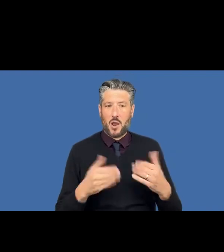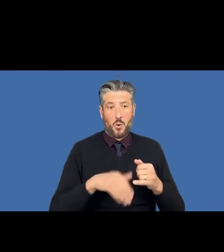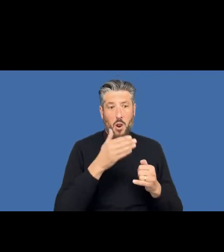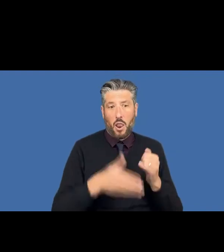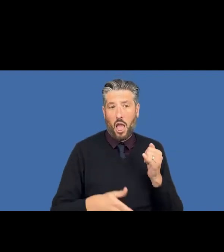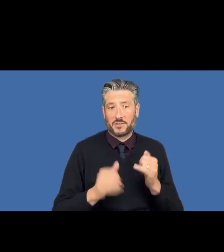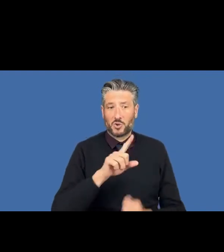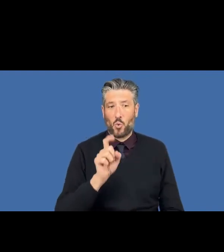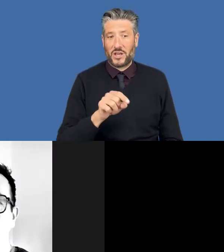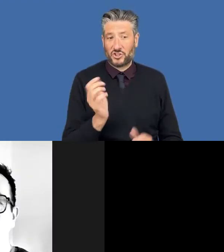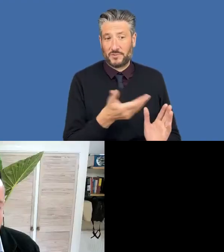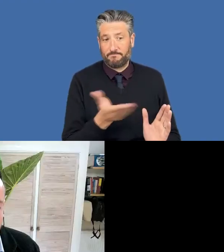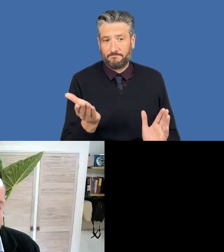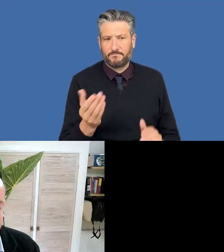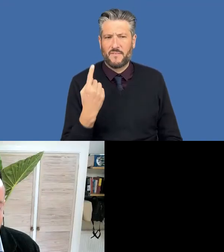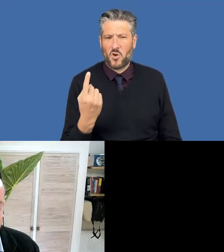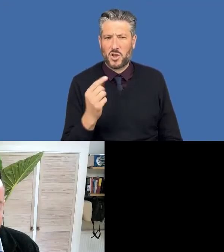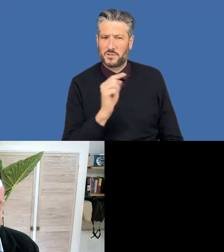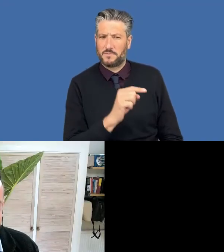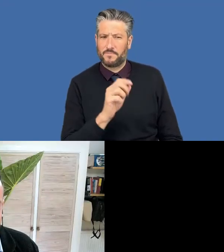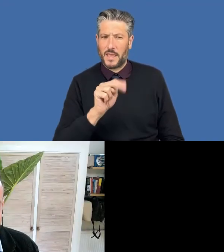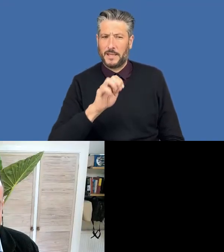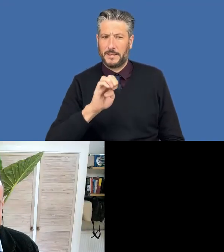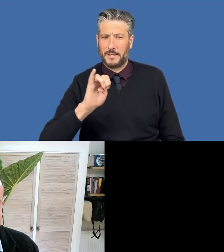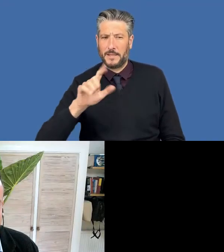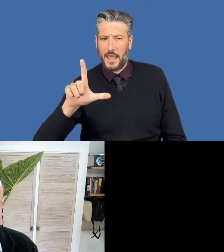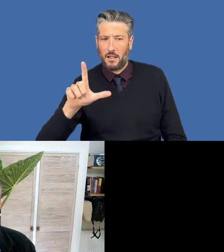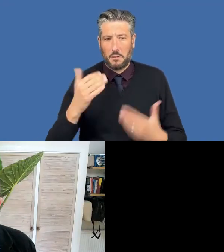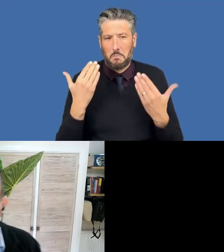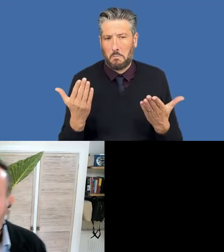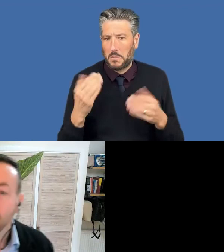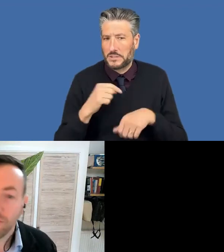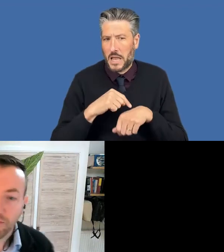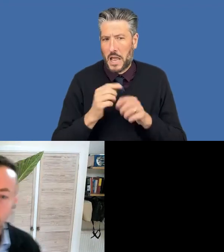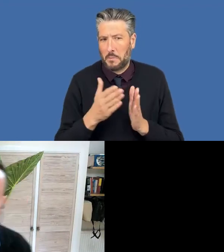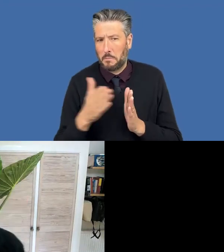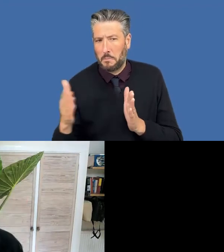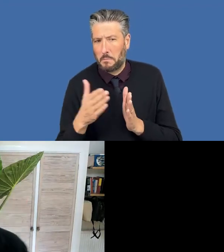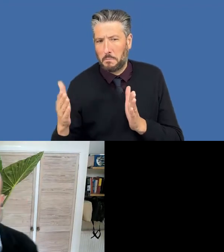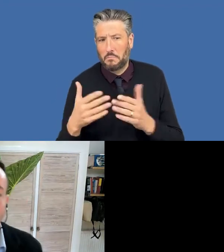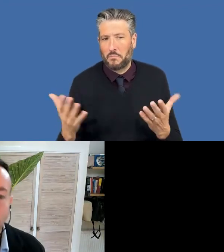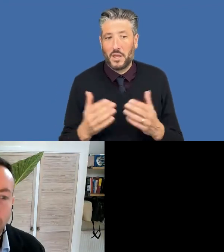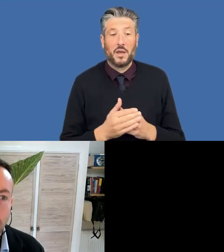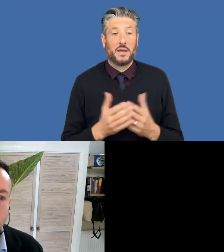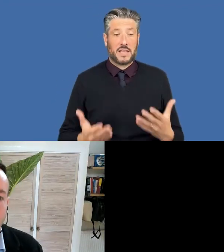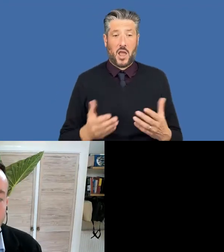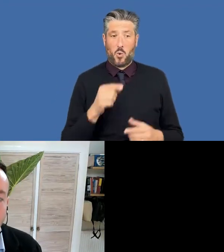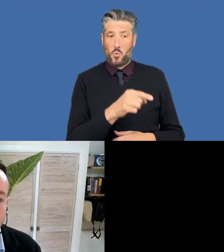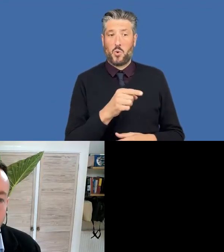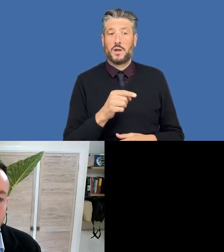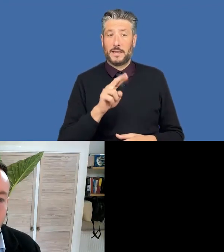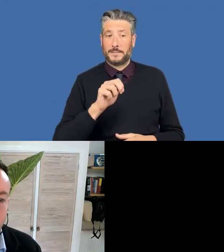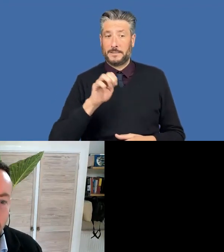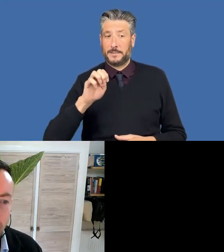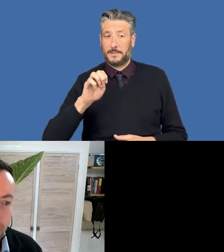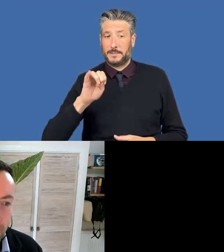to Neil. And then we'll see if we still have some time for additional questions. But for now, Neil, we already heard